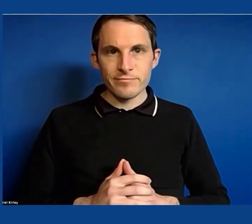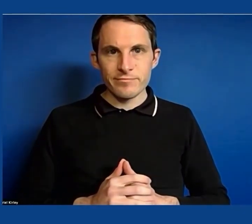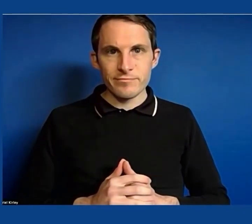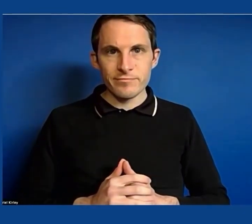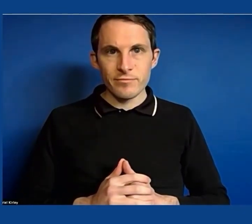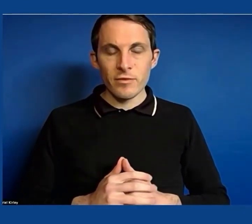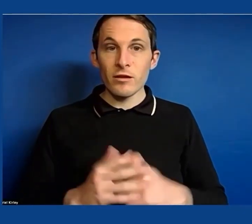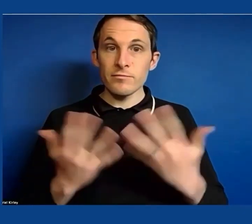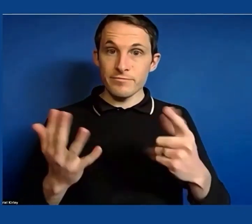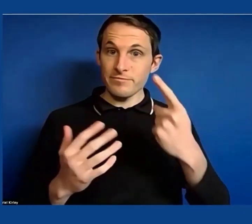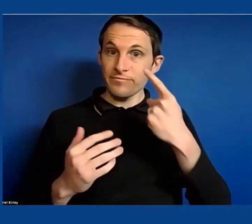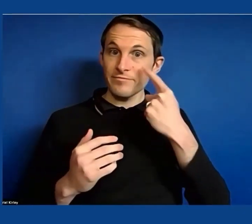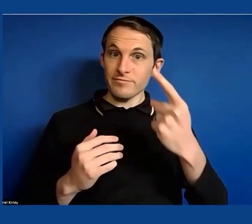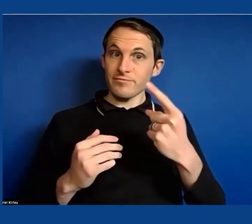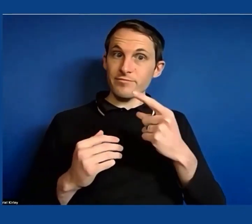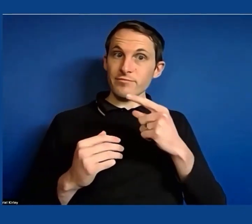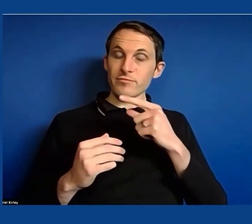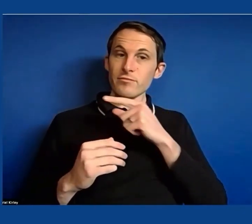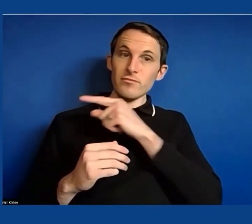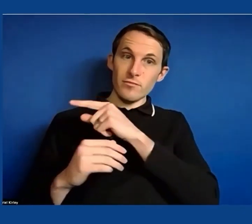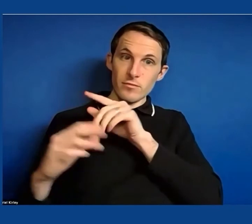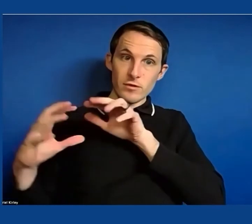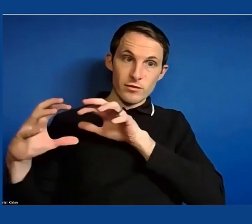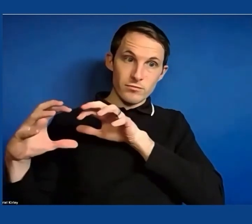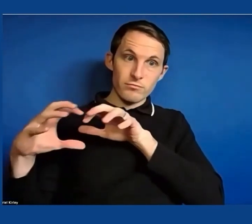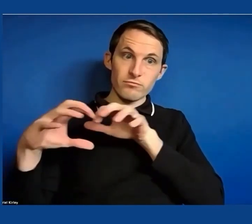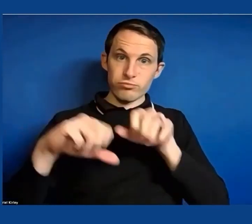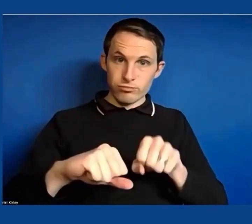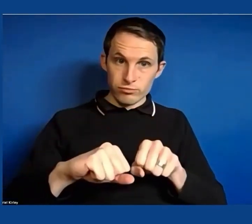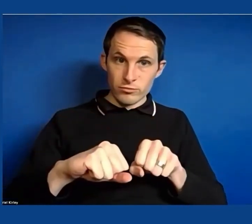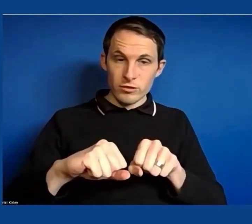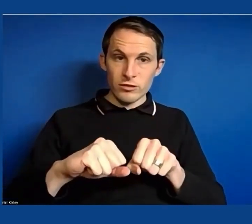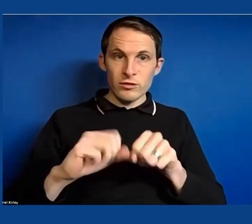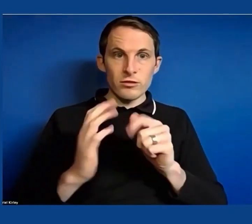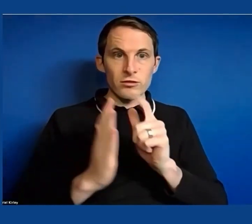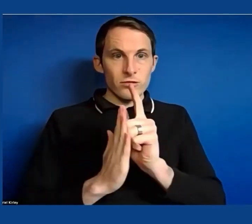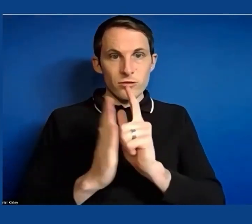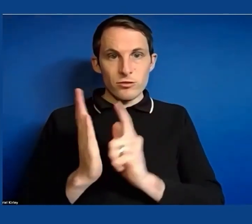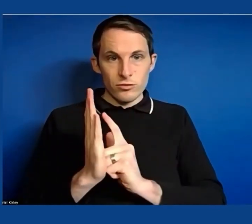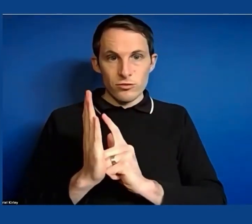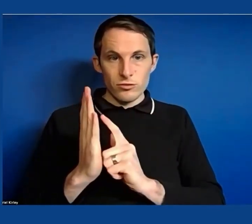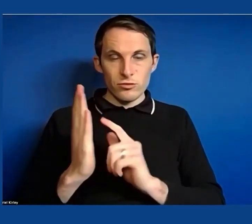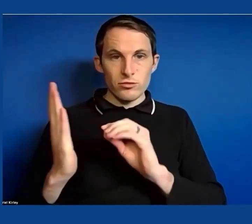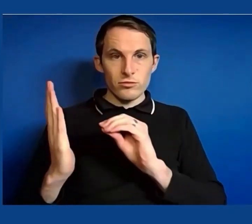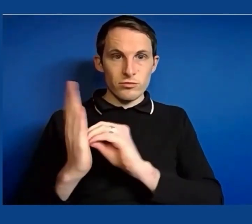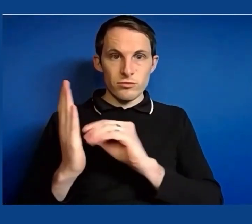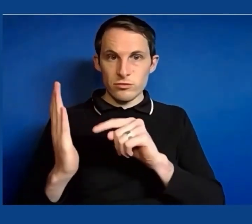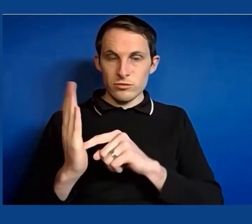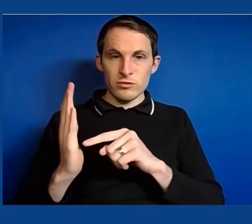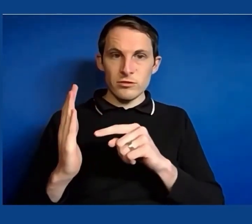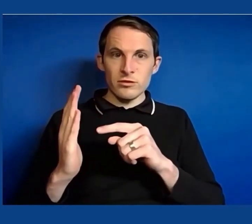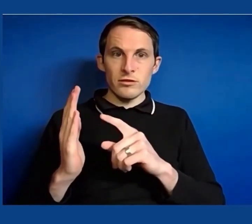Britain acquired sovereignty over land by settlement. This is a legal fiction and does